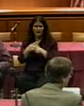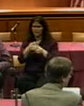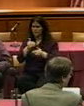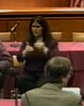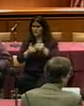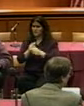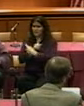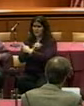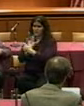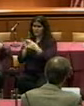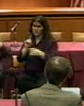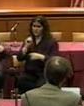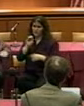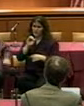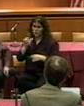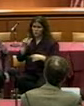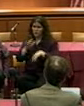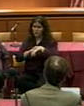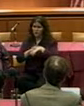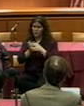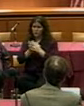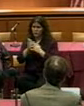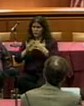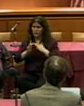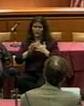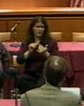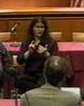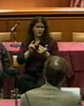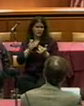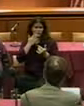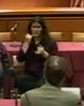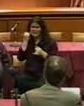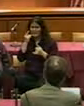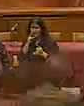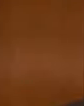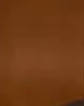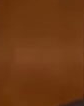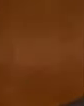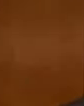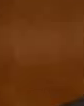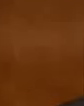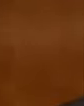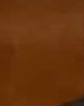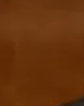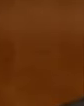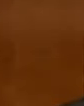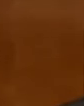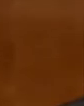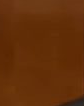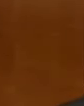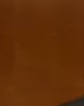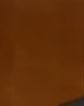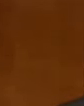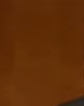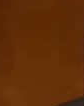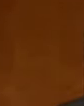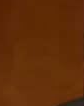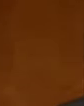interesting if one can be established before the timelines we He's have. out checking right now. Yeah, good. You know, other things we have done are